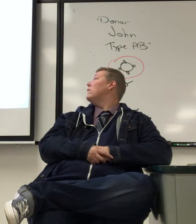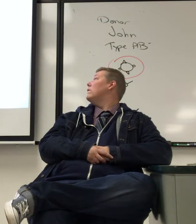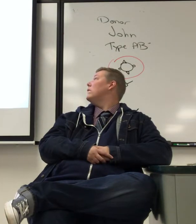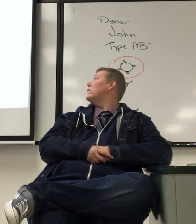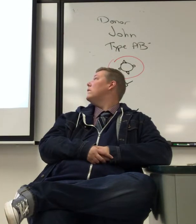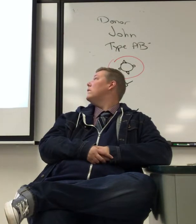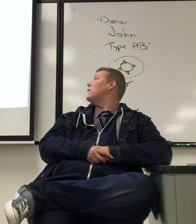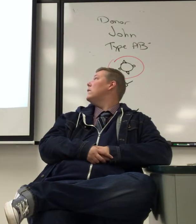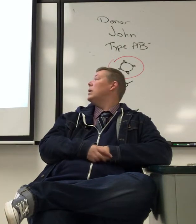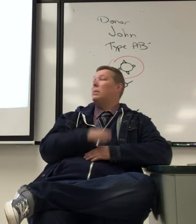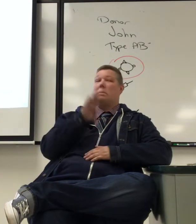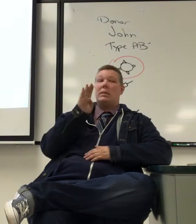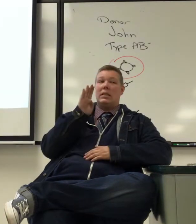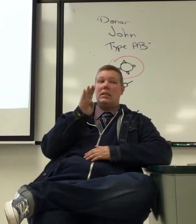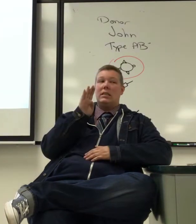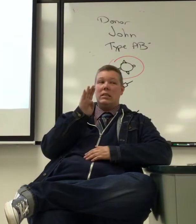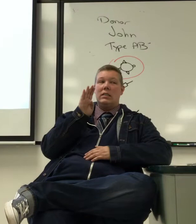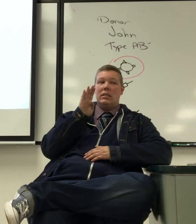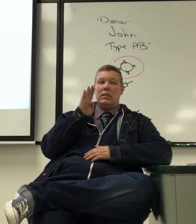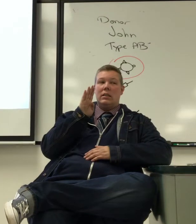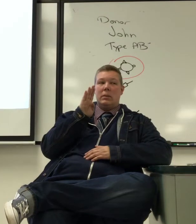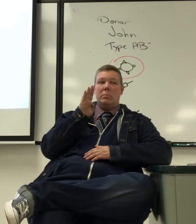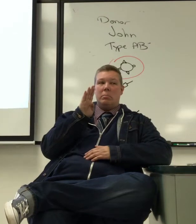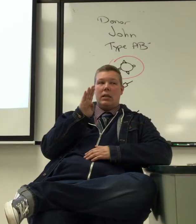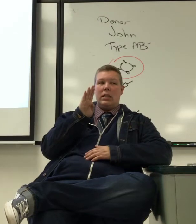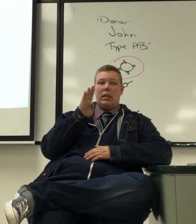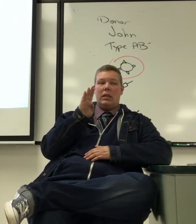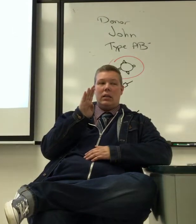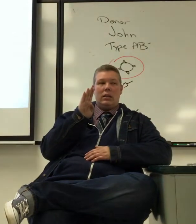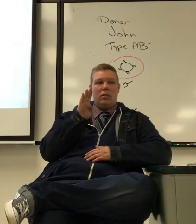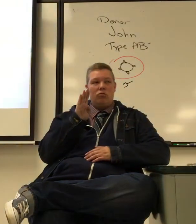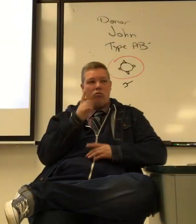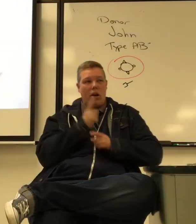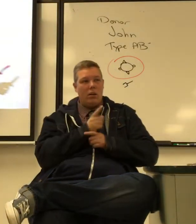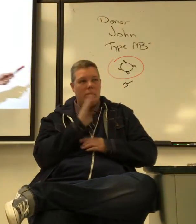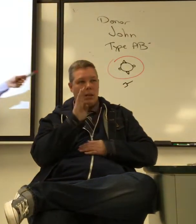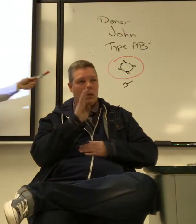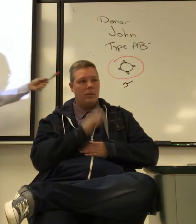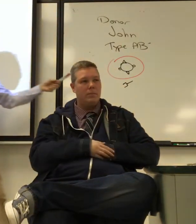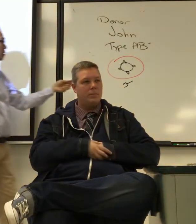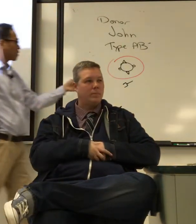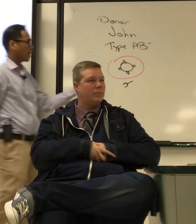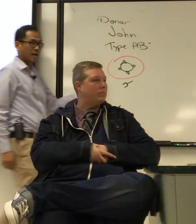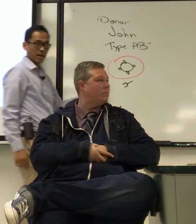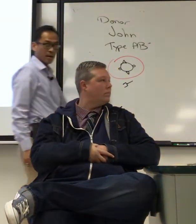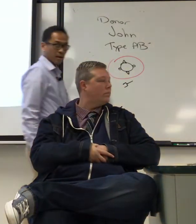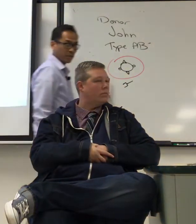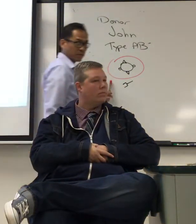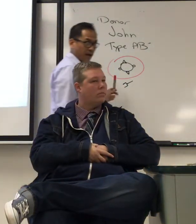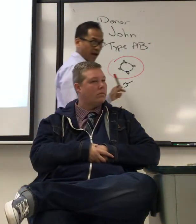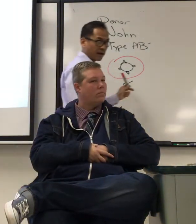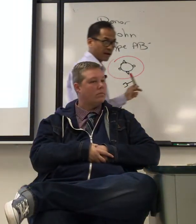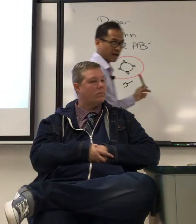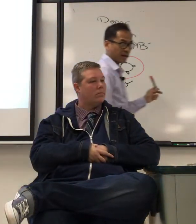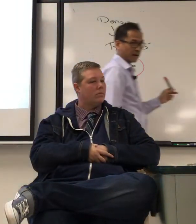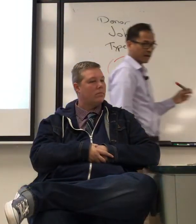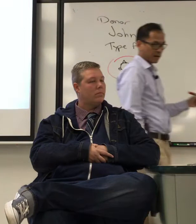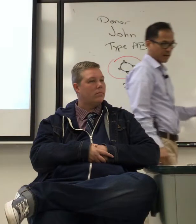B again. A and B antigens on his RBCs. That's what we drew over here. Okay? With